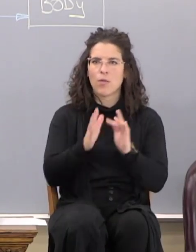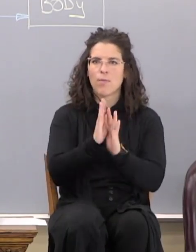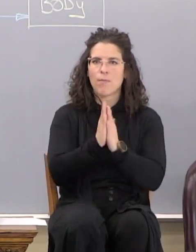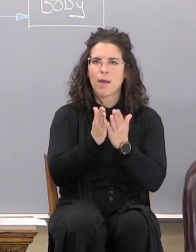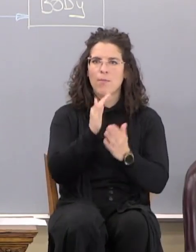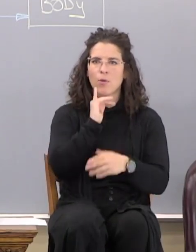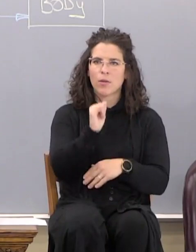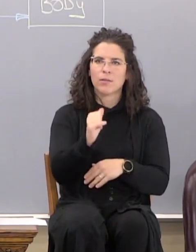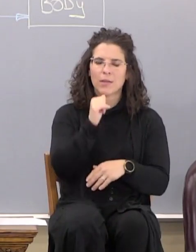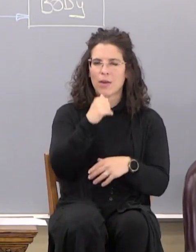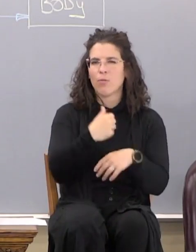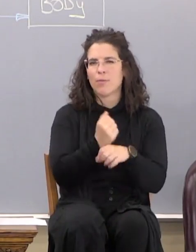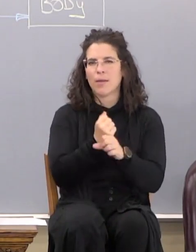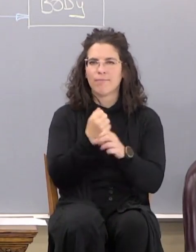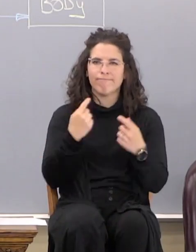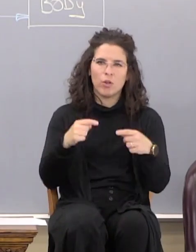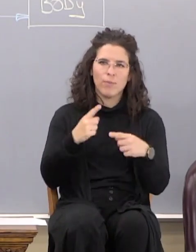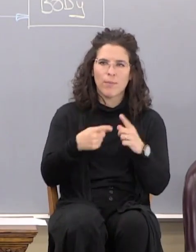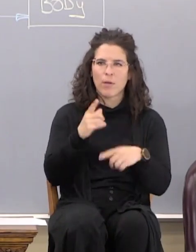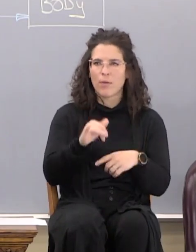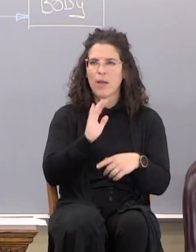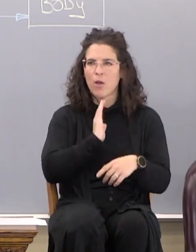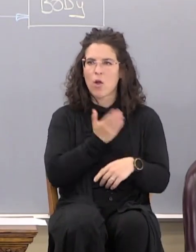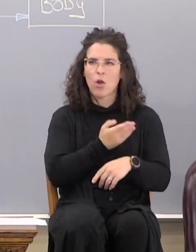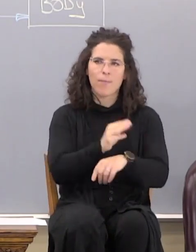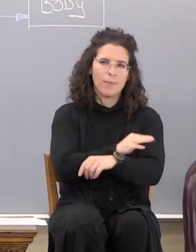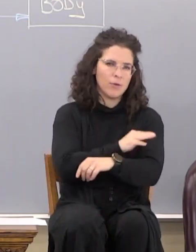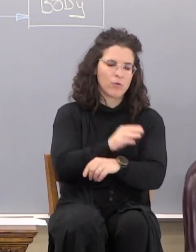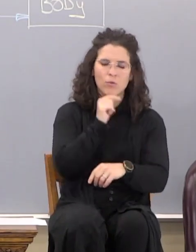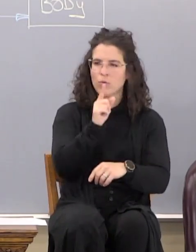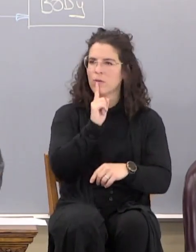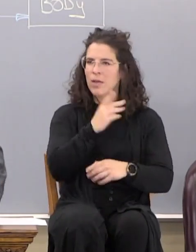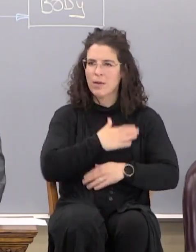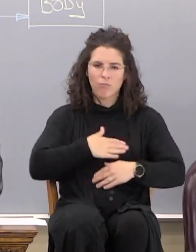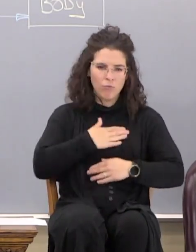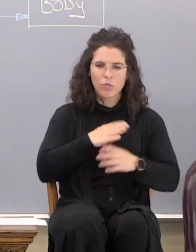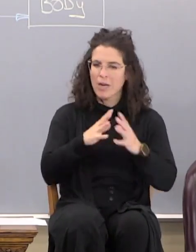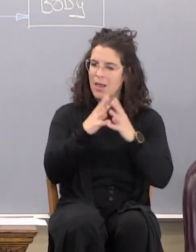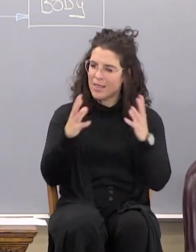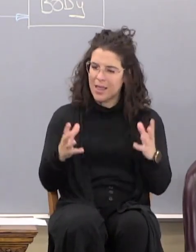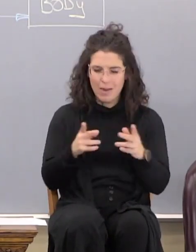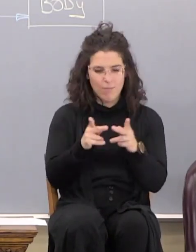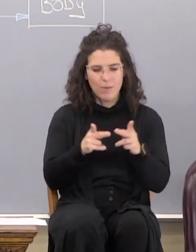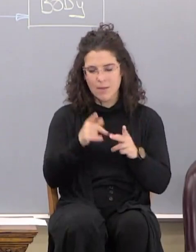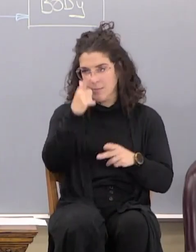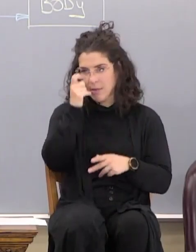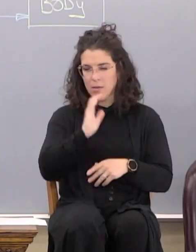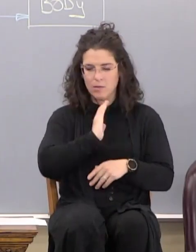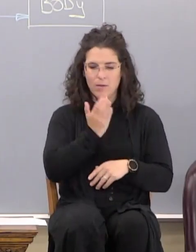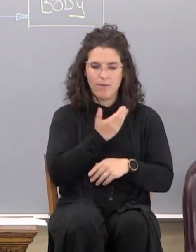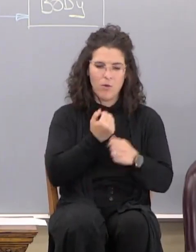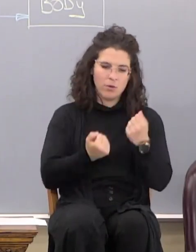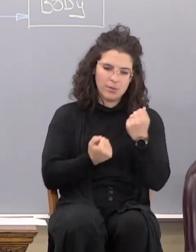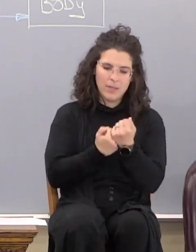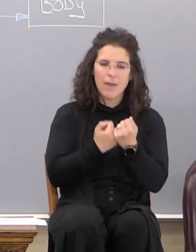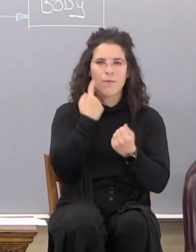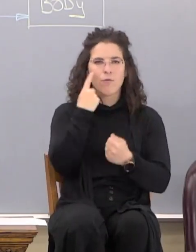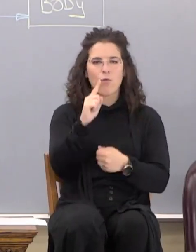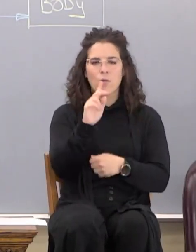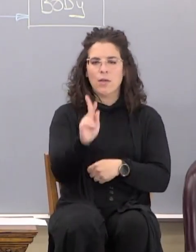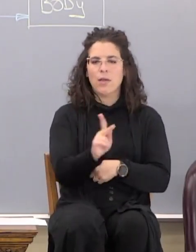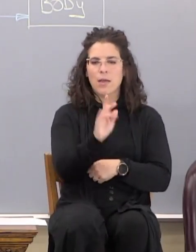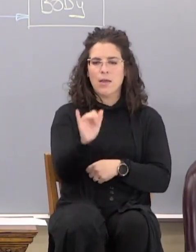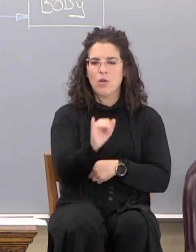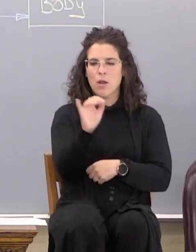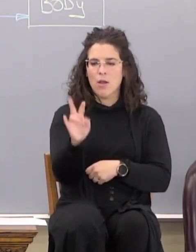bones about it. I understand our ministry is not appreciated in a lot of places because of our stand for the King James Bible. And that's